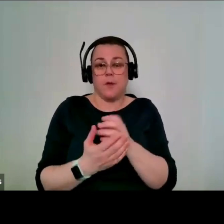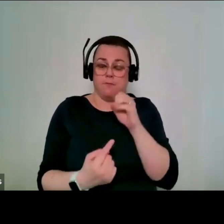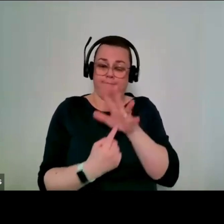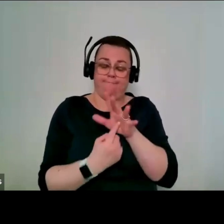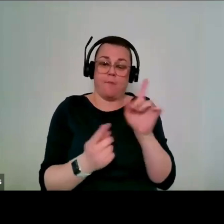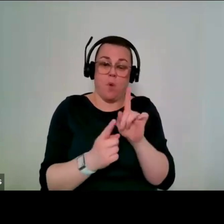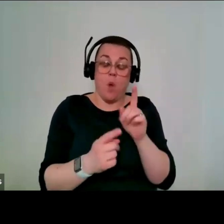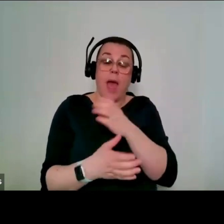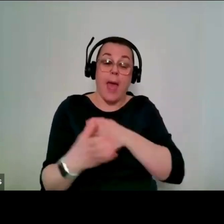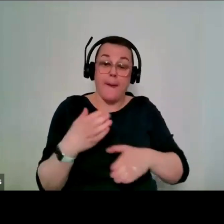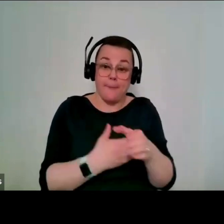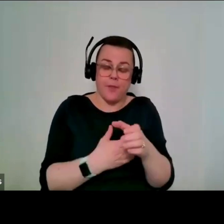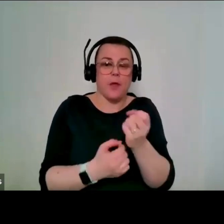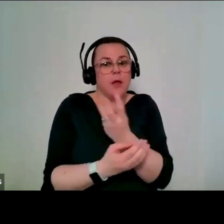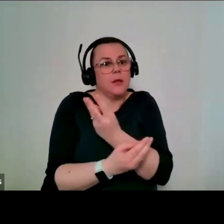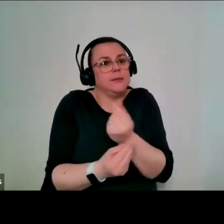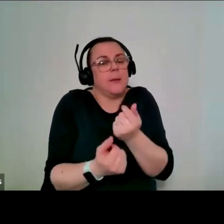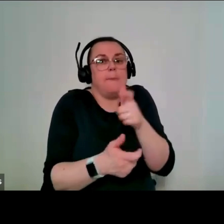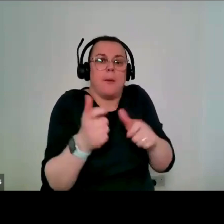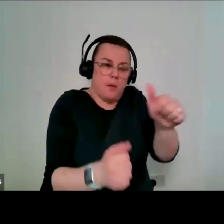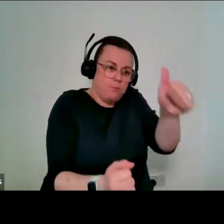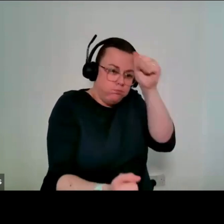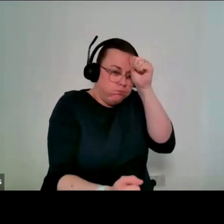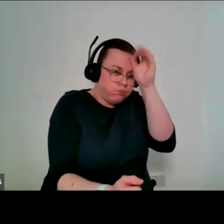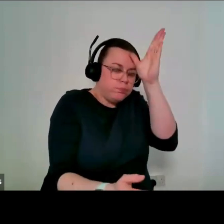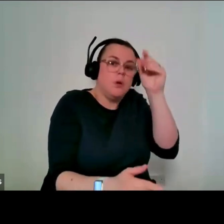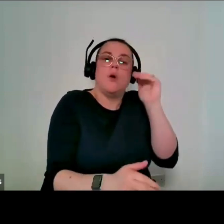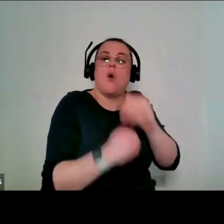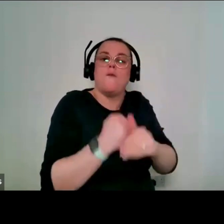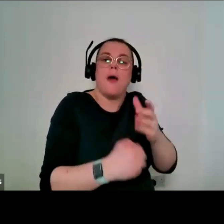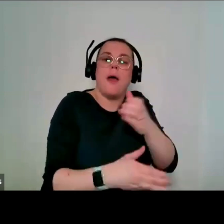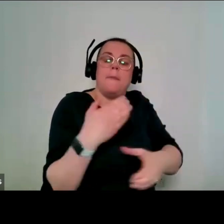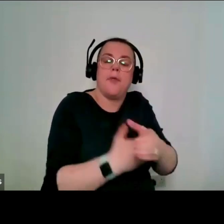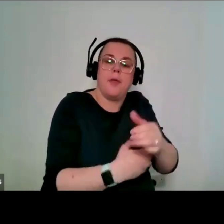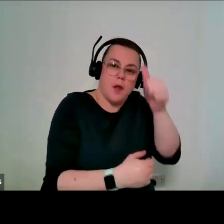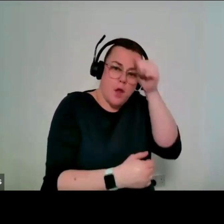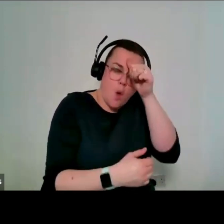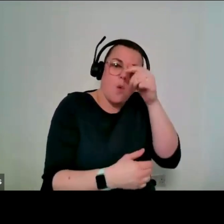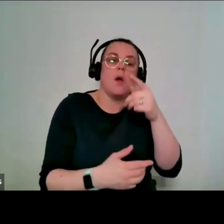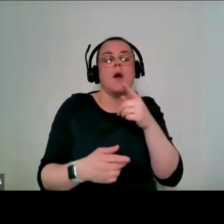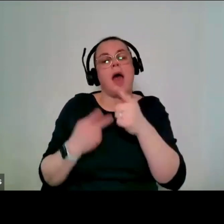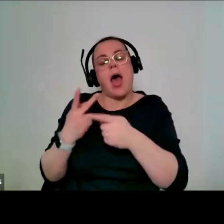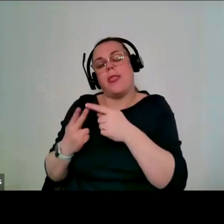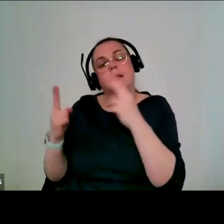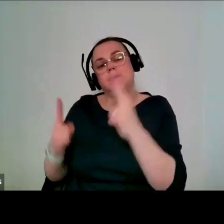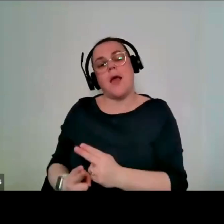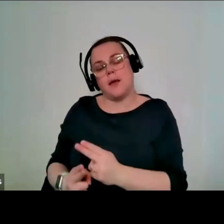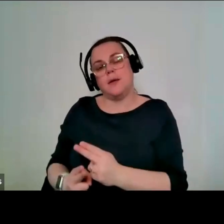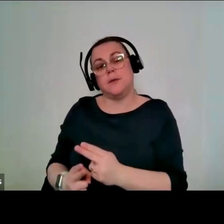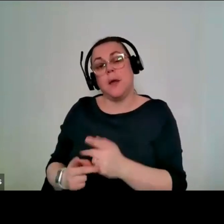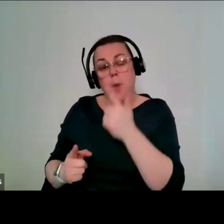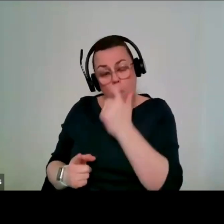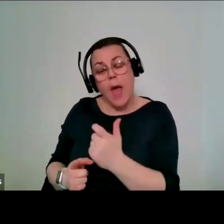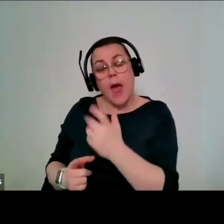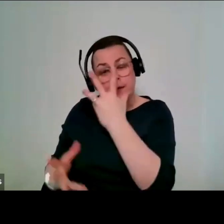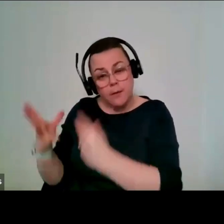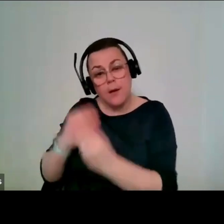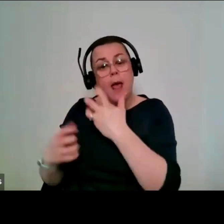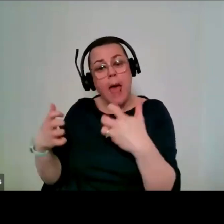in brackets and are born with empathy, others less so. But you can work on it and develop